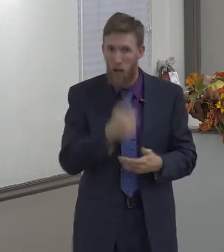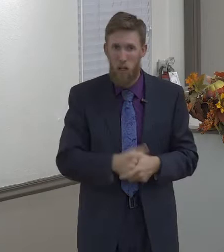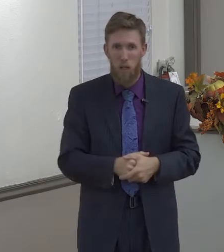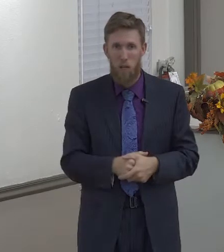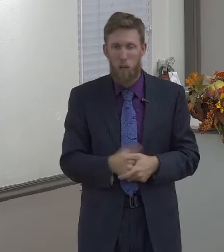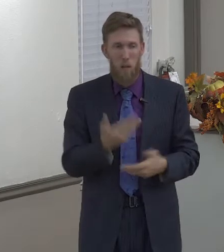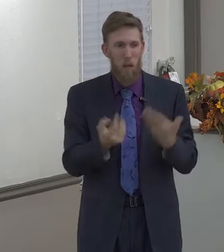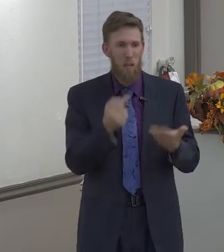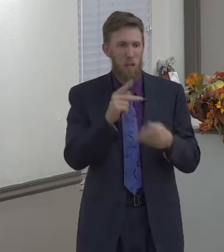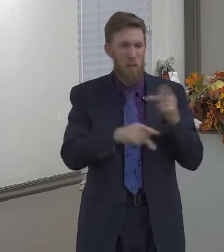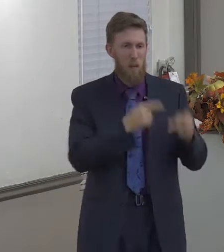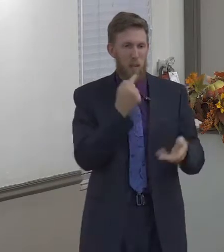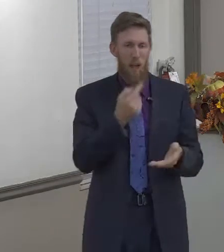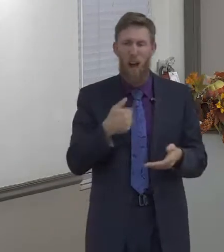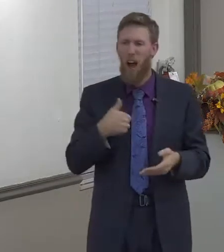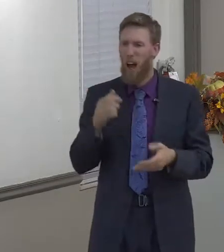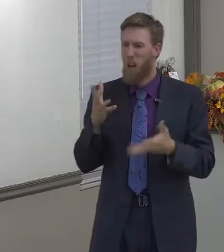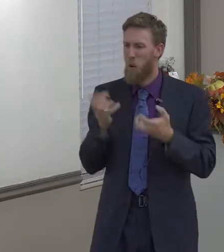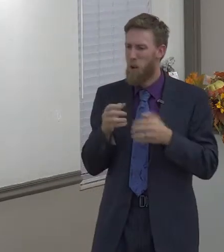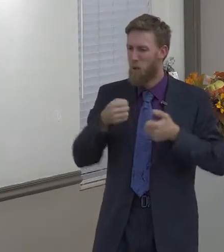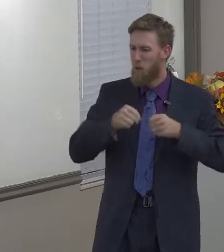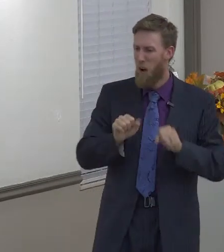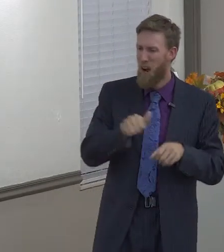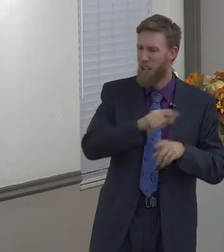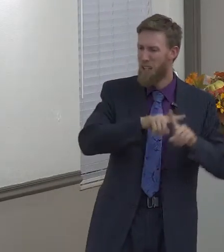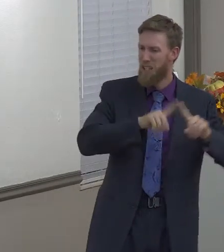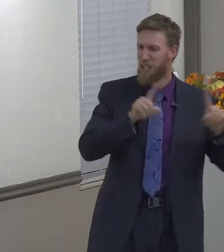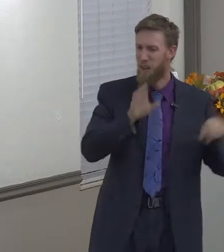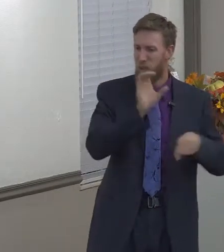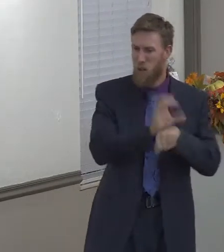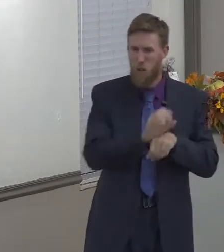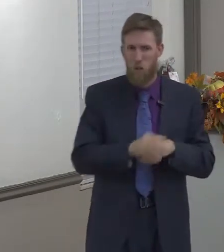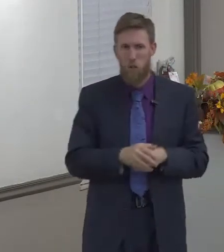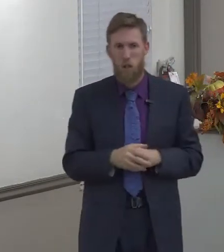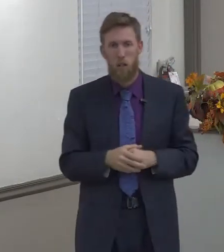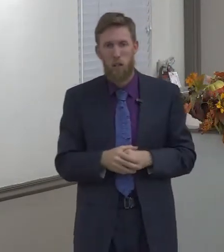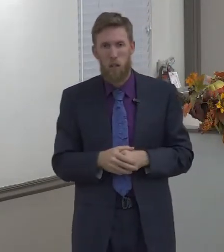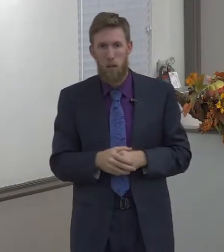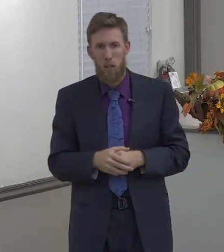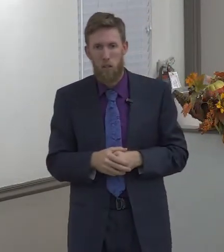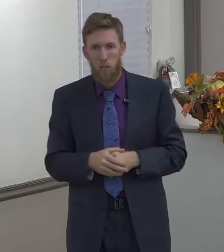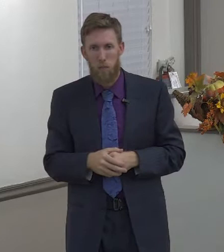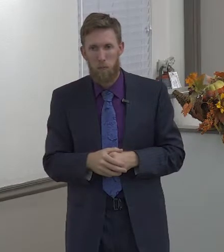Christ. Next, we are meant for one another within the body.